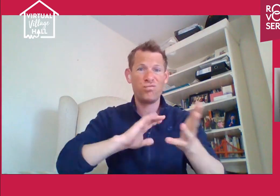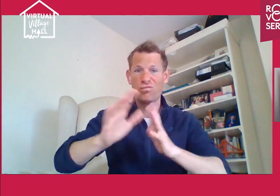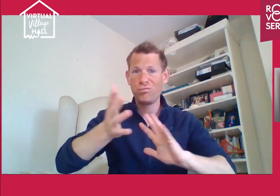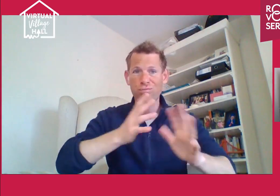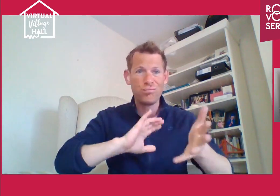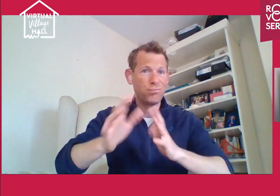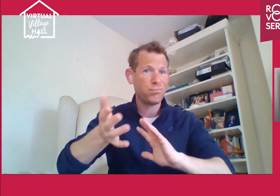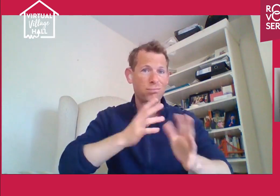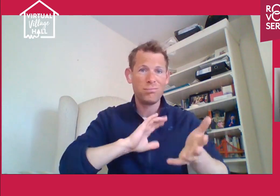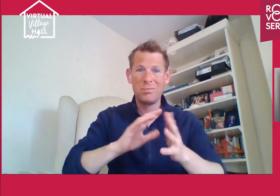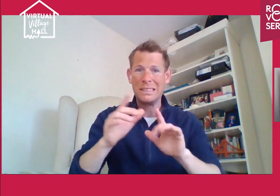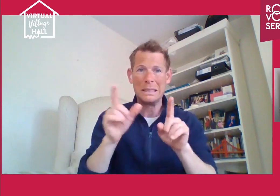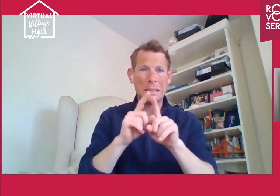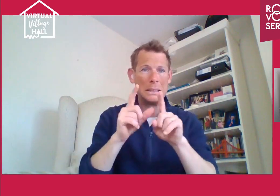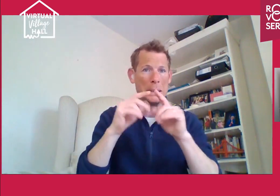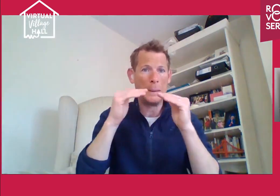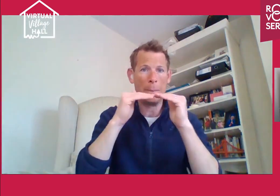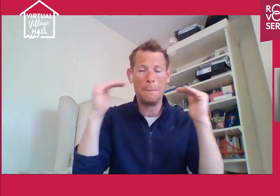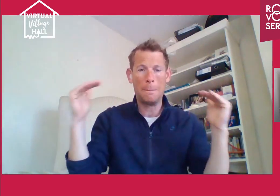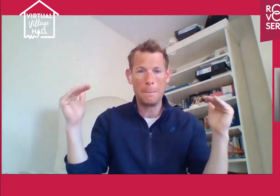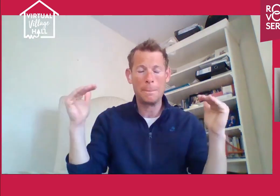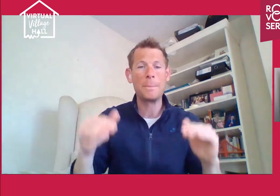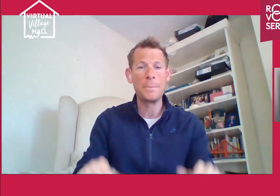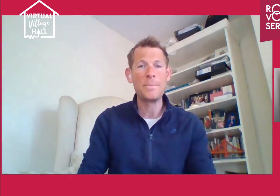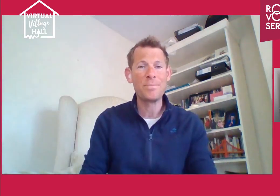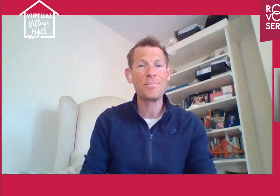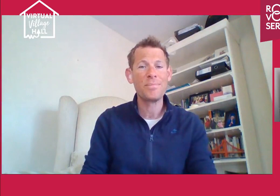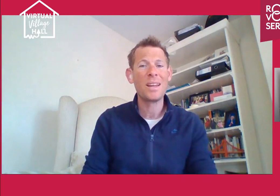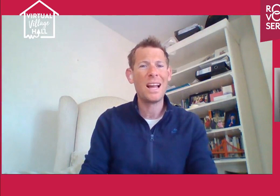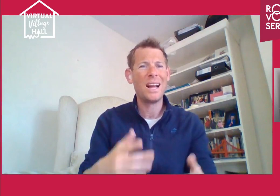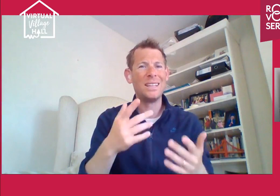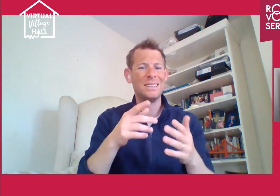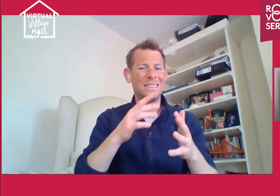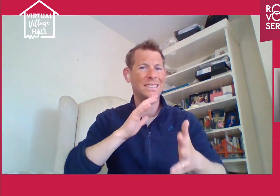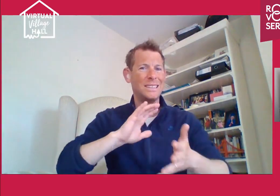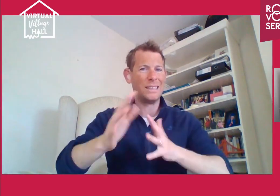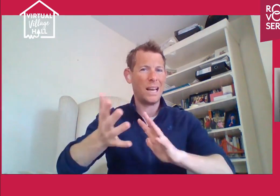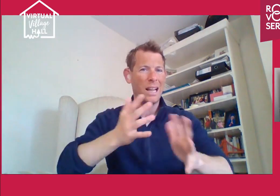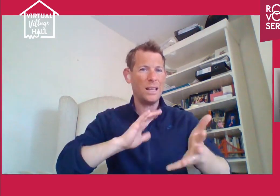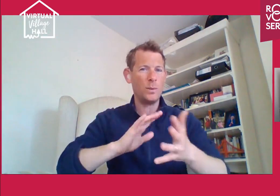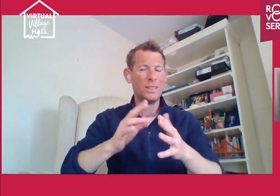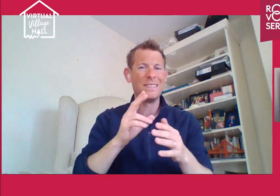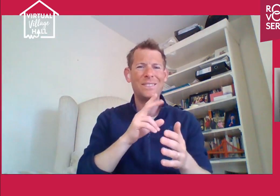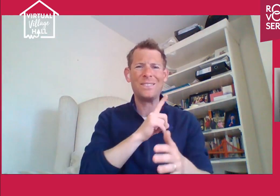We have so much vocab, so many words, it's just as equal as any other language.